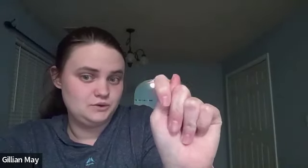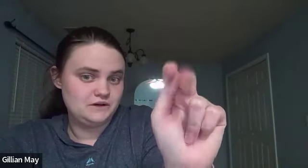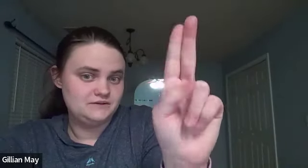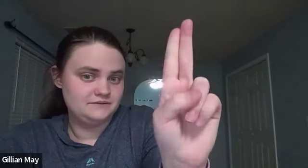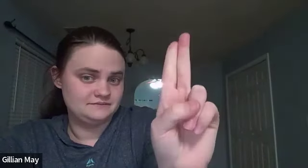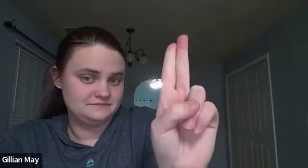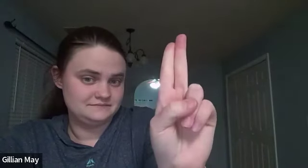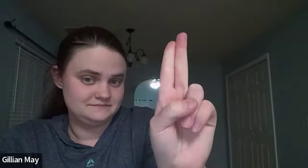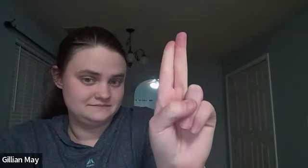U.